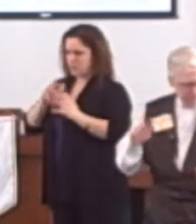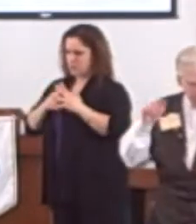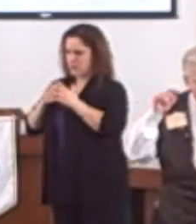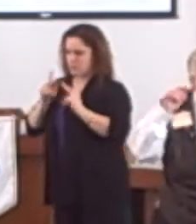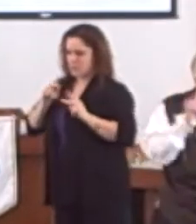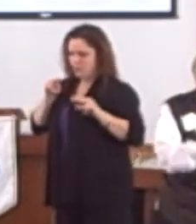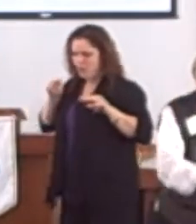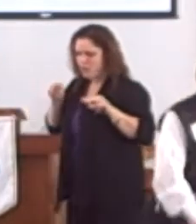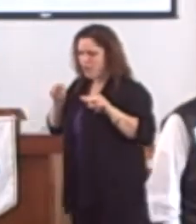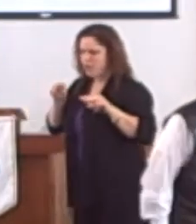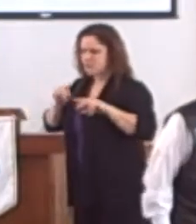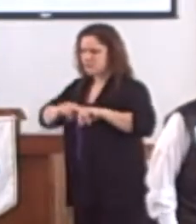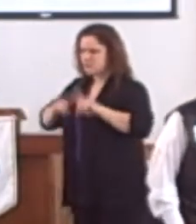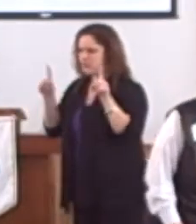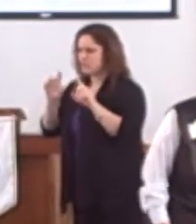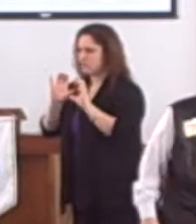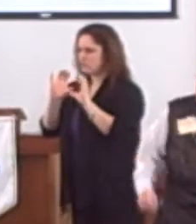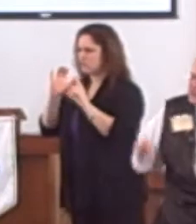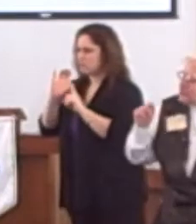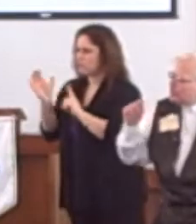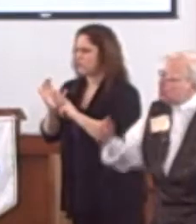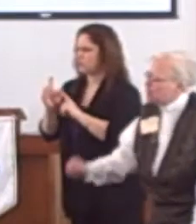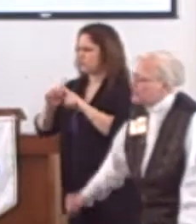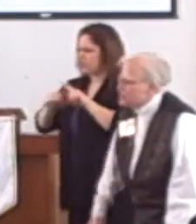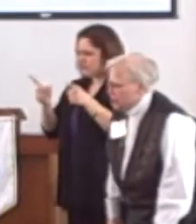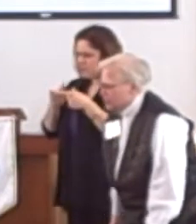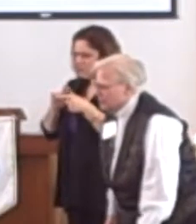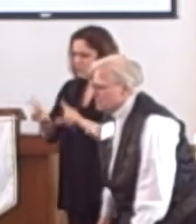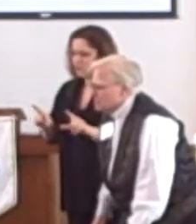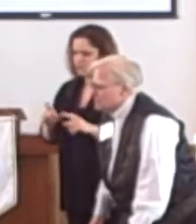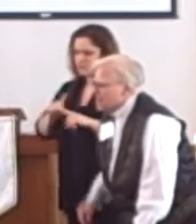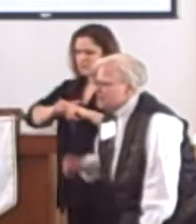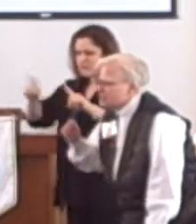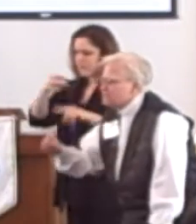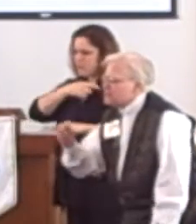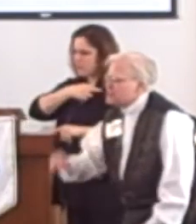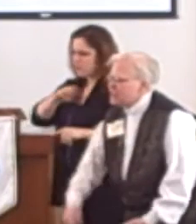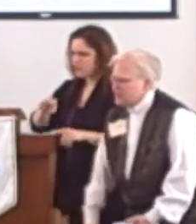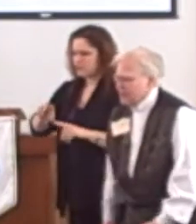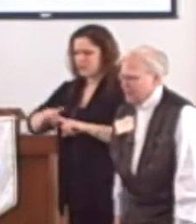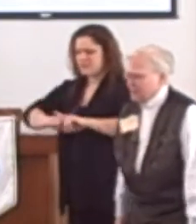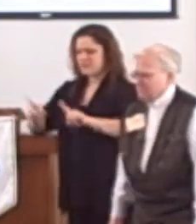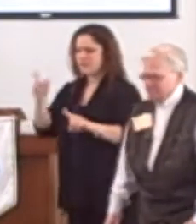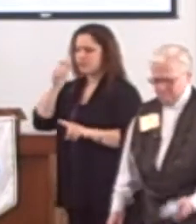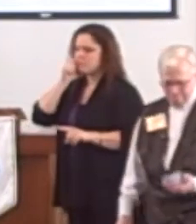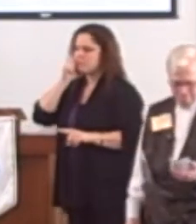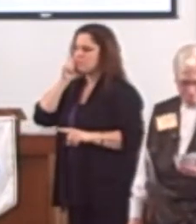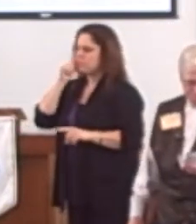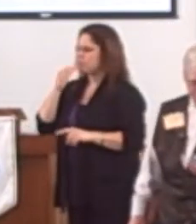culture, different language, different religion, different skin color.